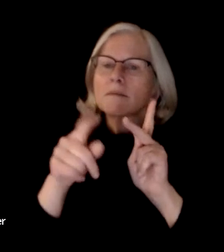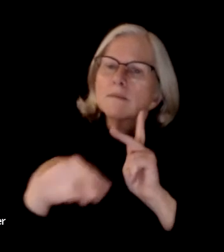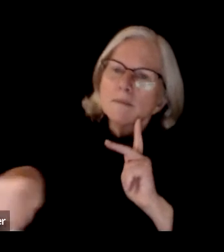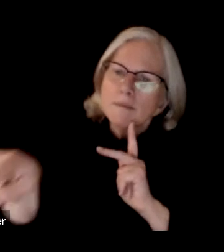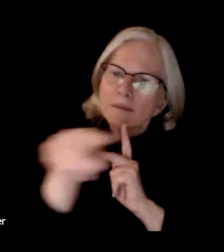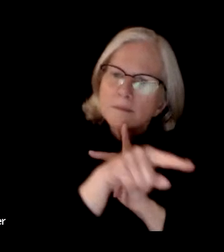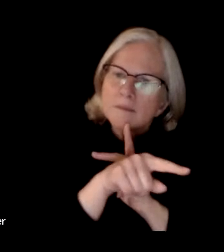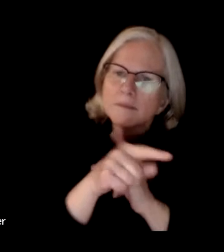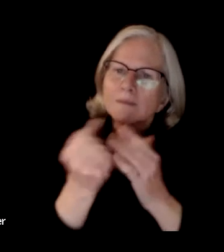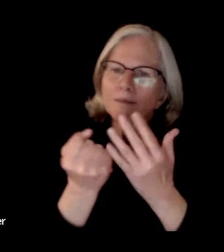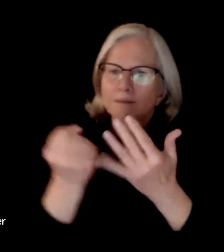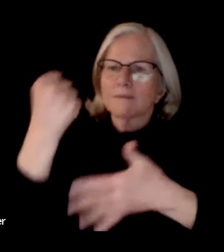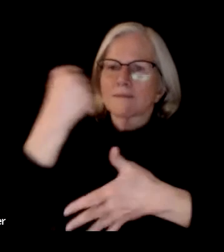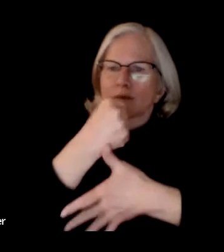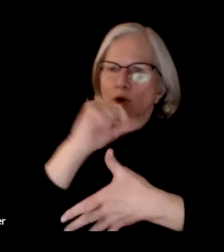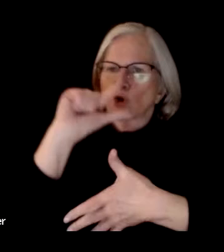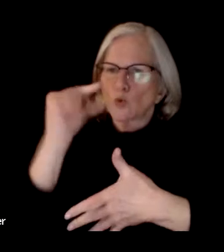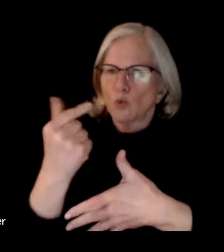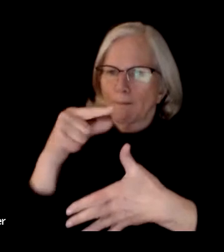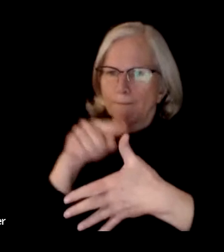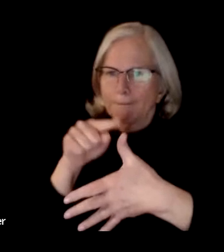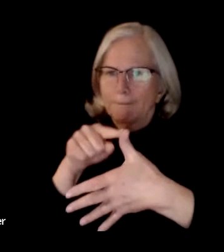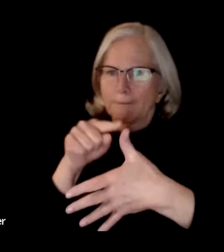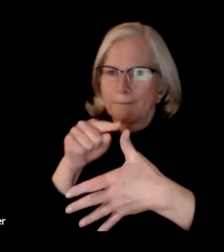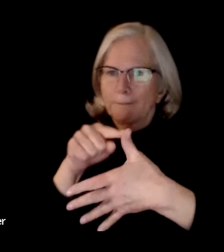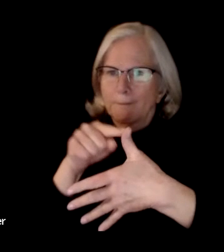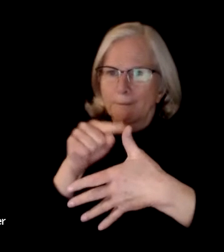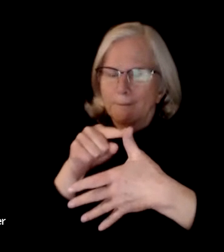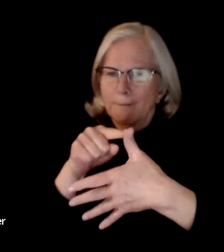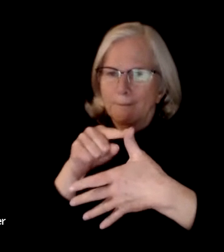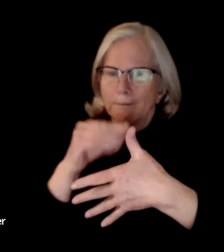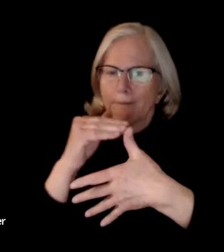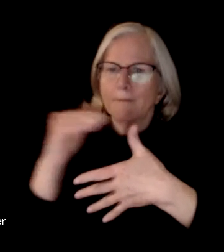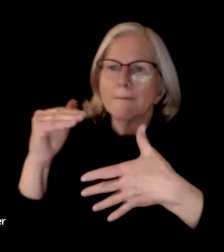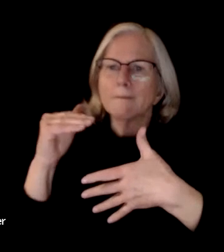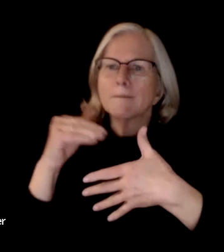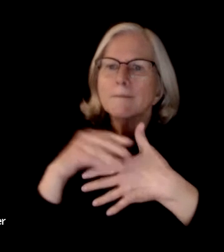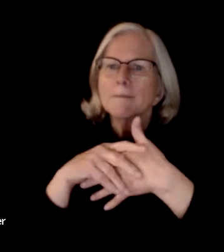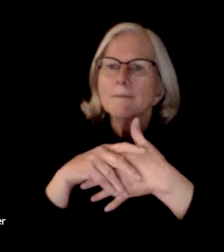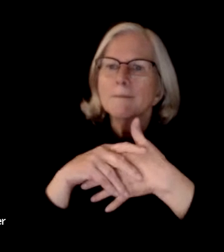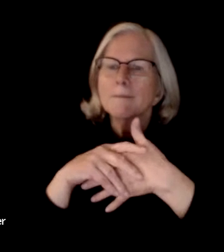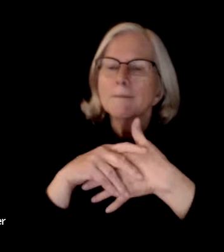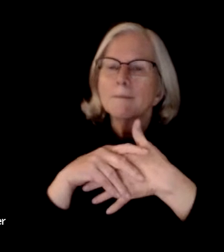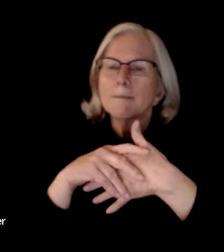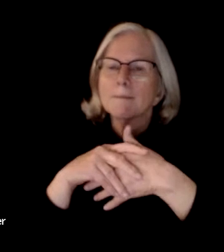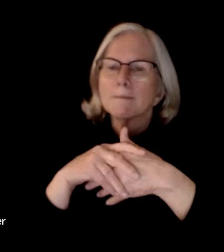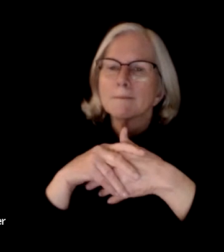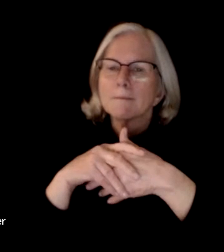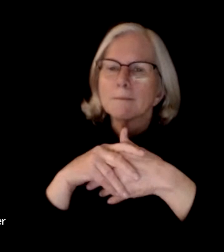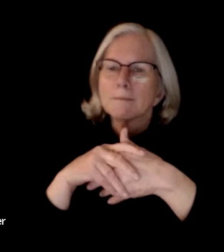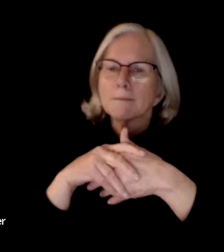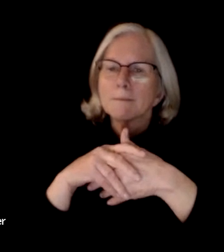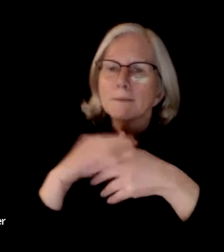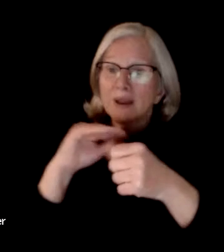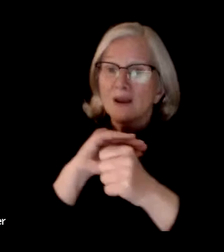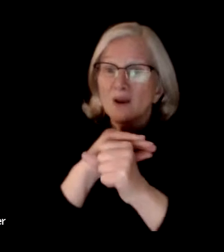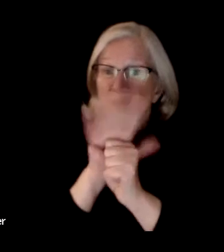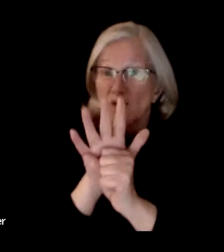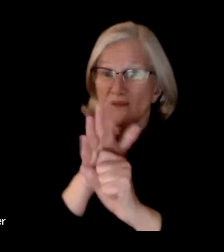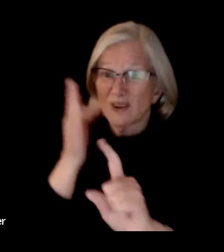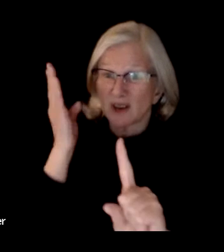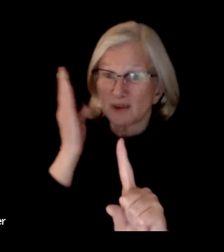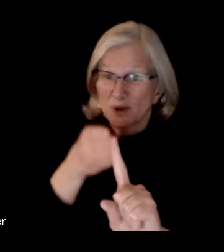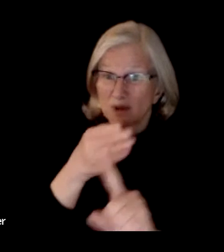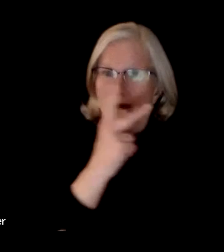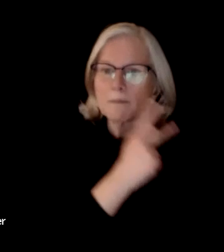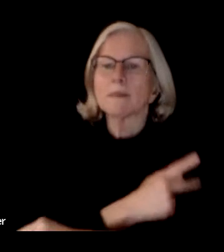group. So, tier 1 would be the, COVID direct patient care, emergency